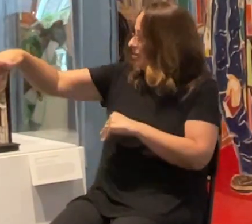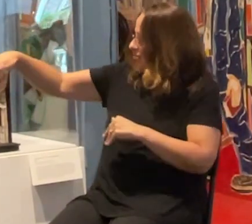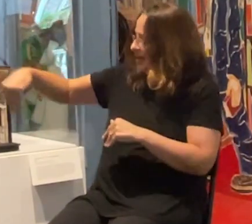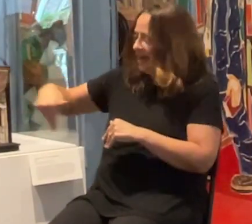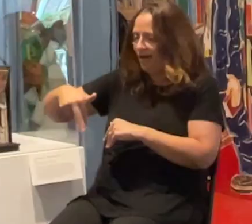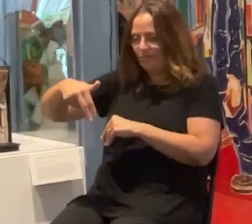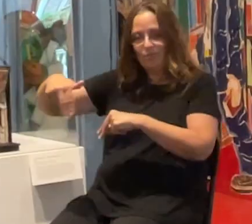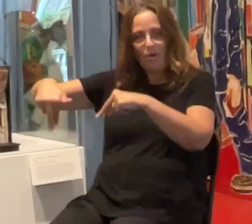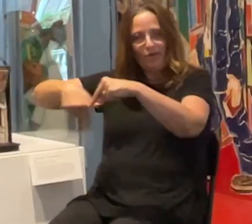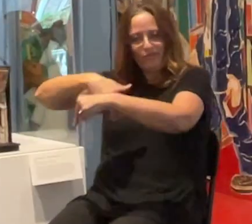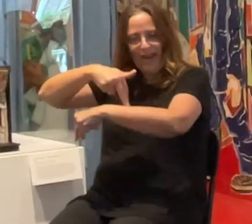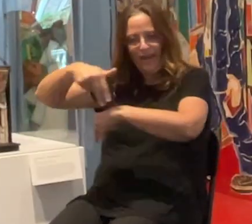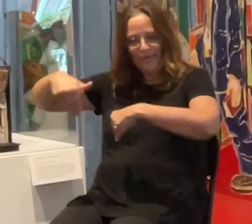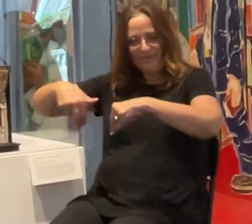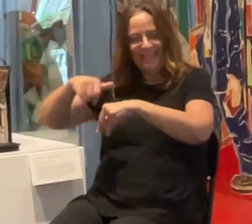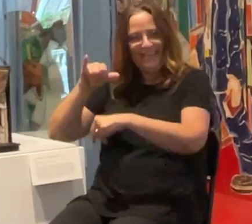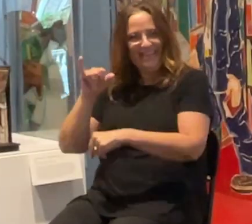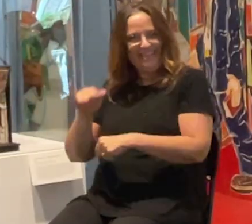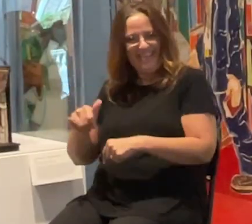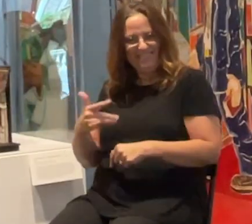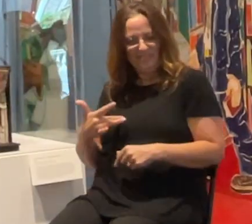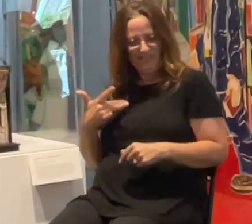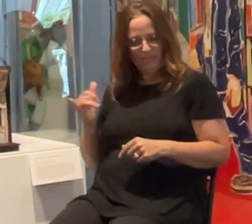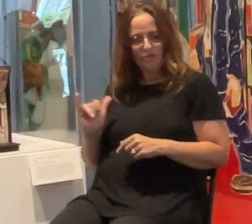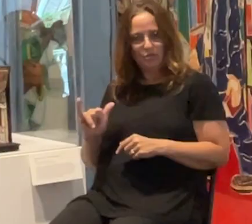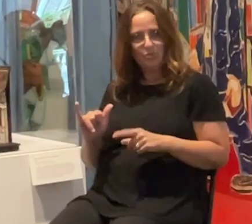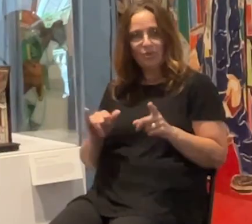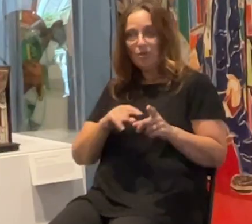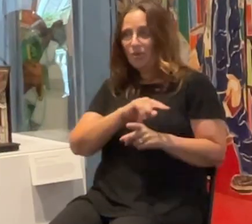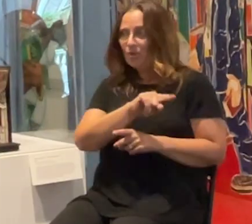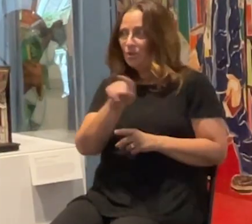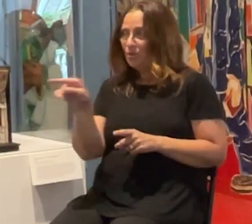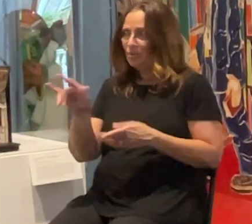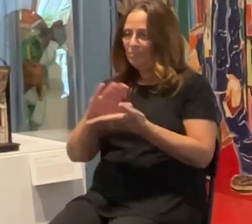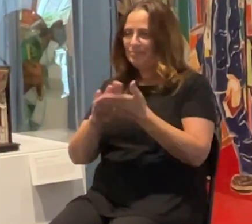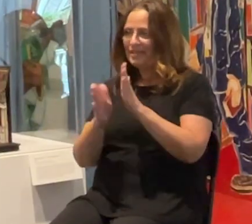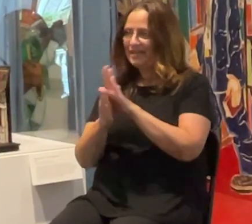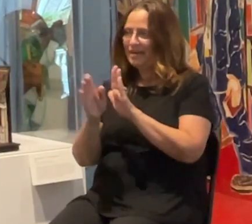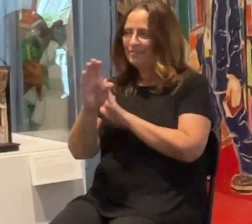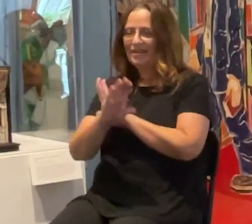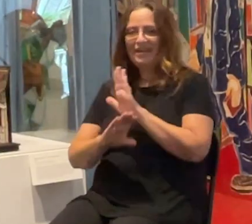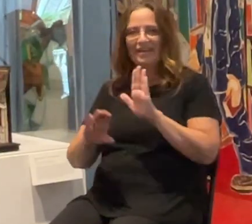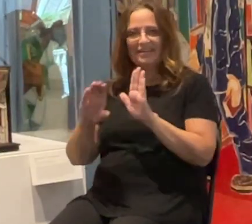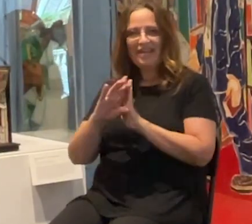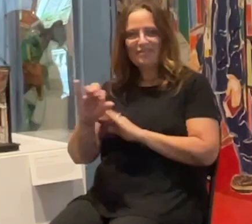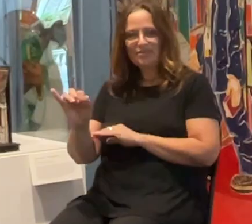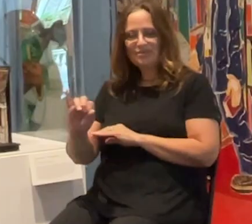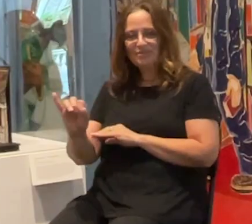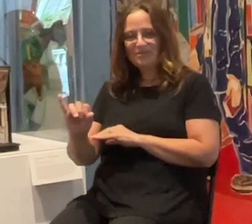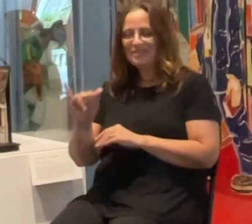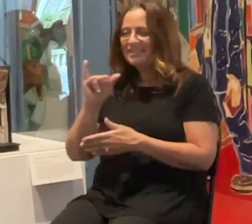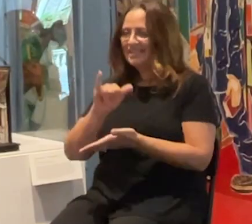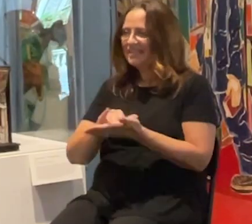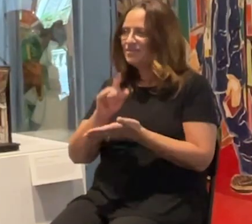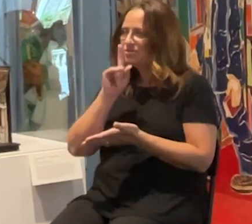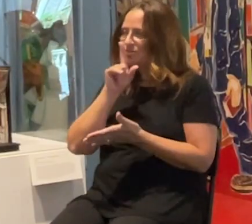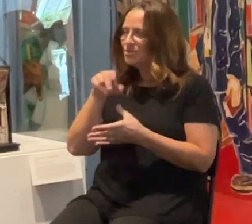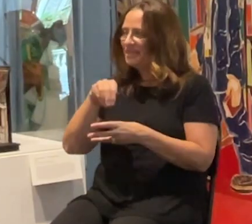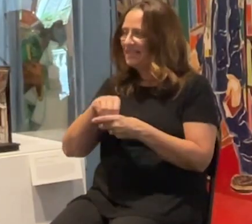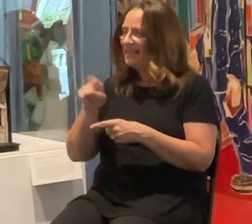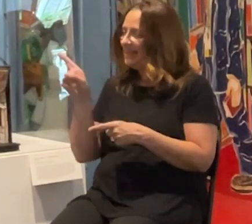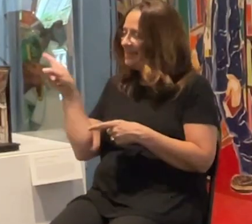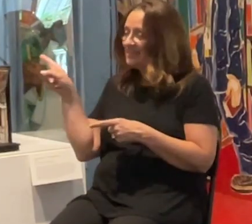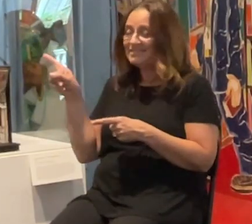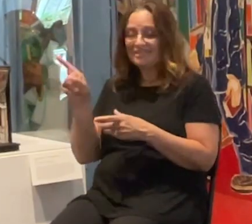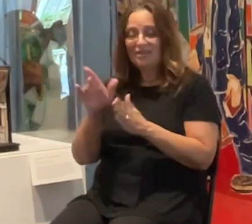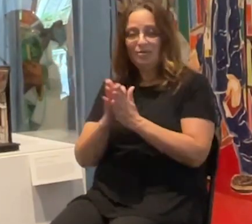in college, and, you know, was that you become a character too. Right. You know, and so, and that's true in this iteration, as well